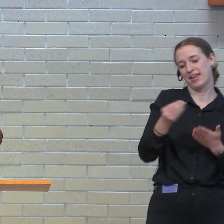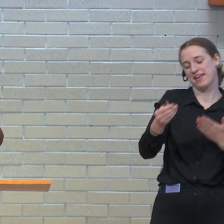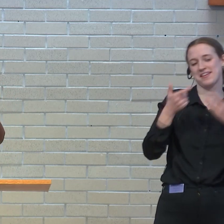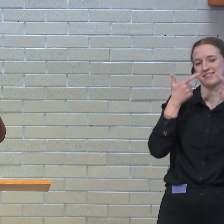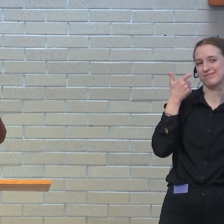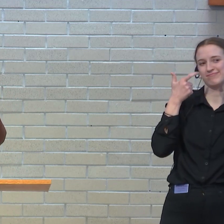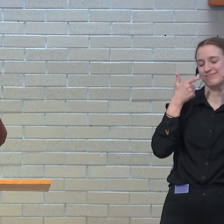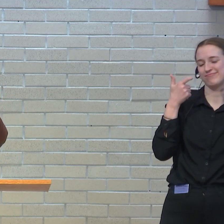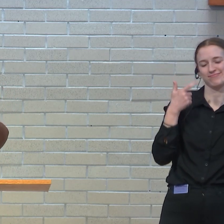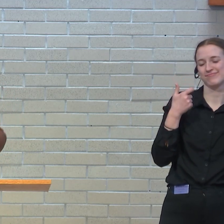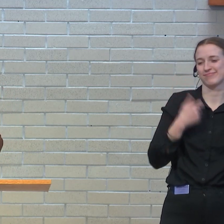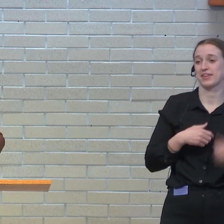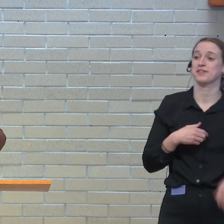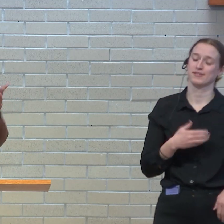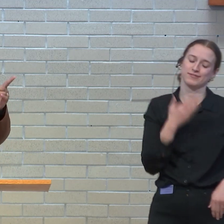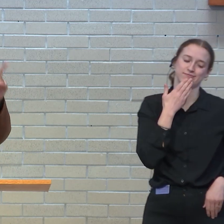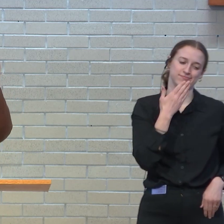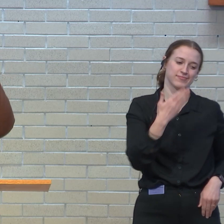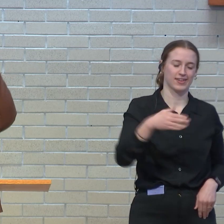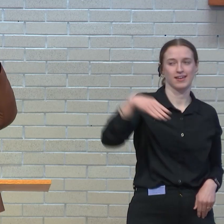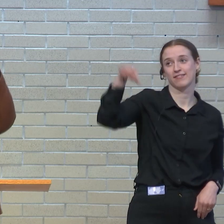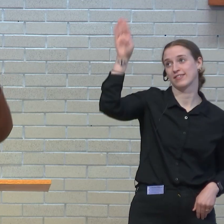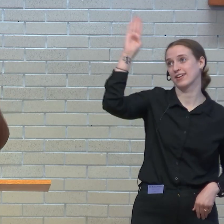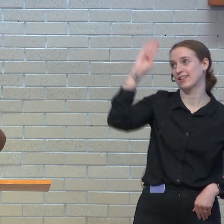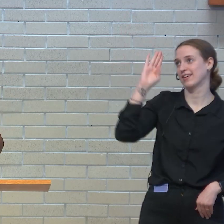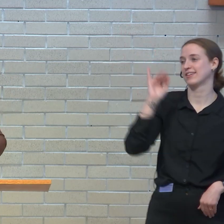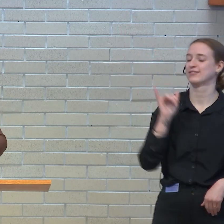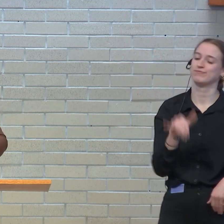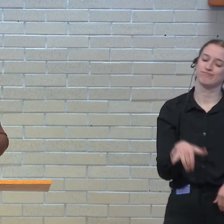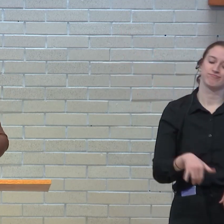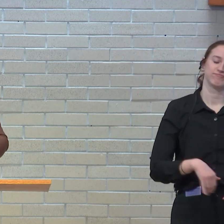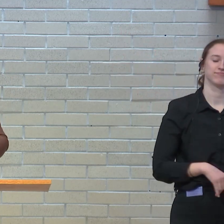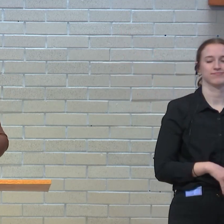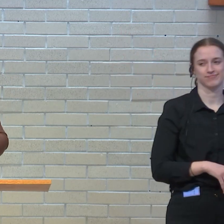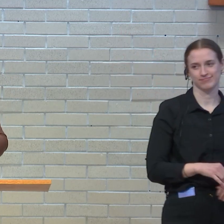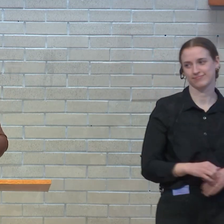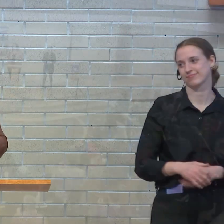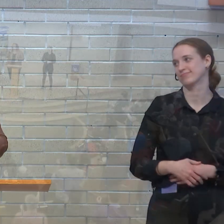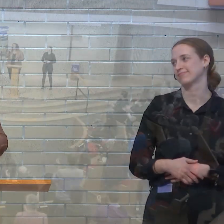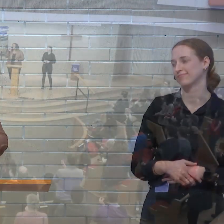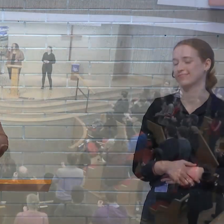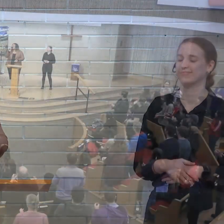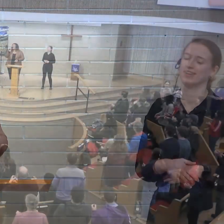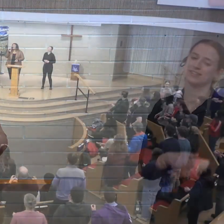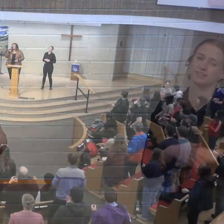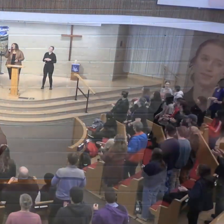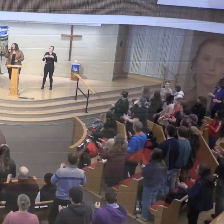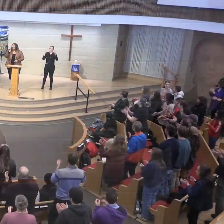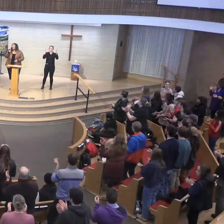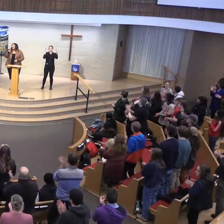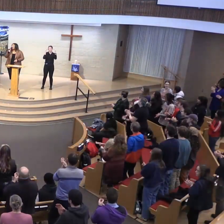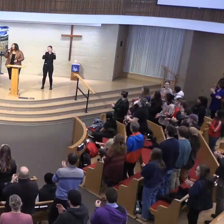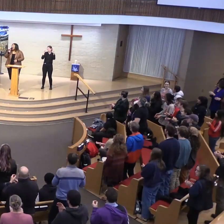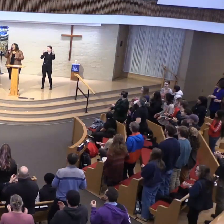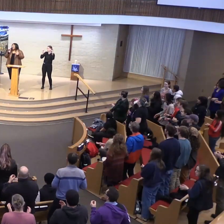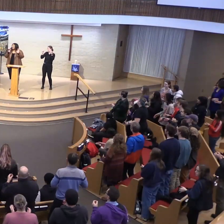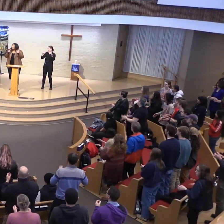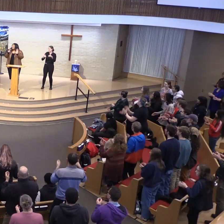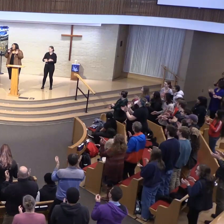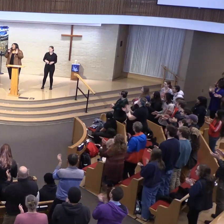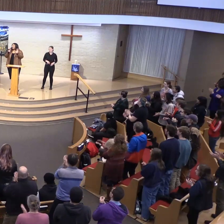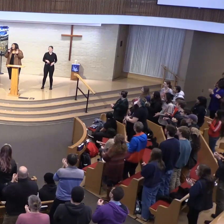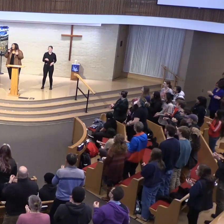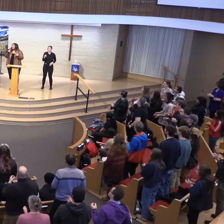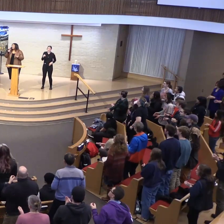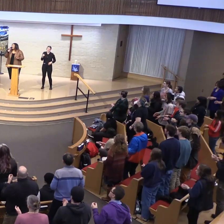to pay to laugh. You better thank God for that. Oh, there's hope. It